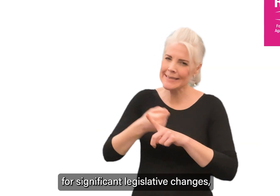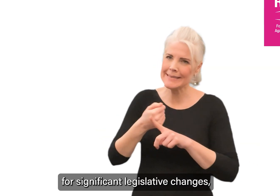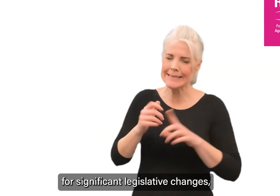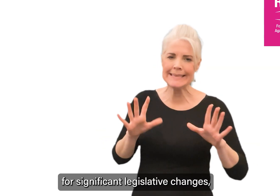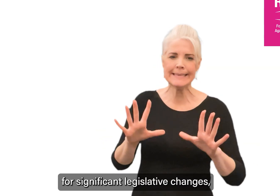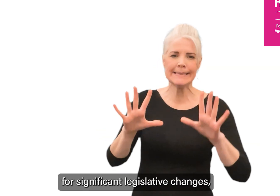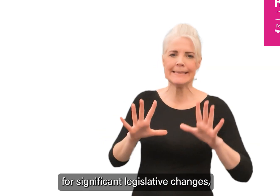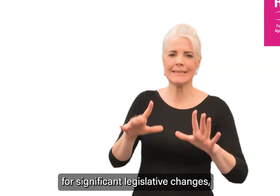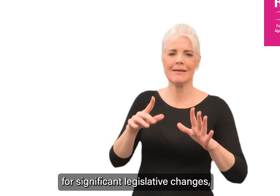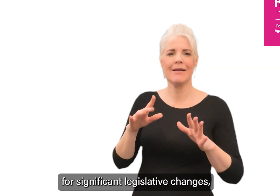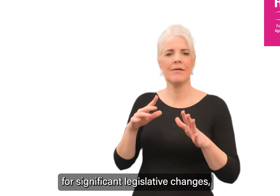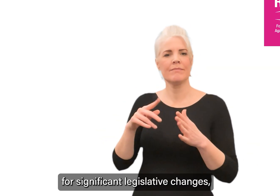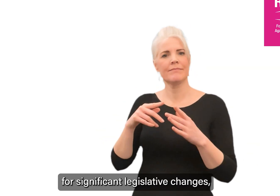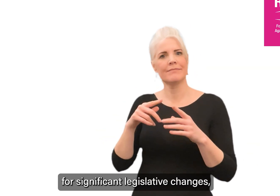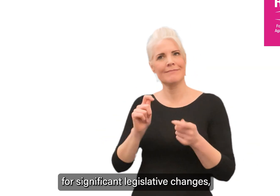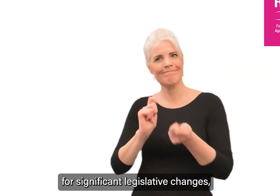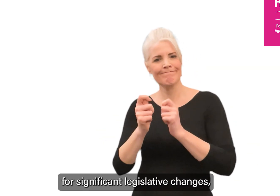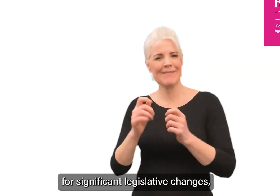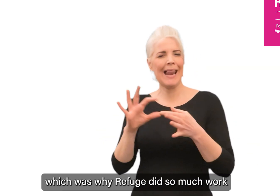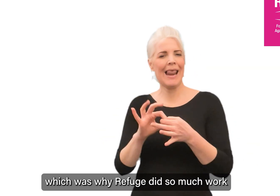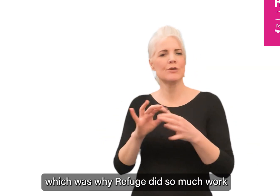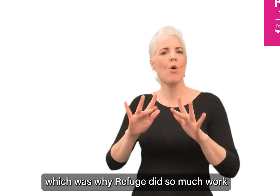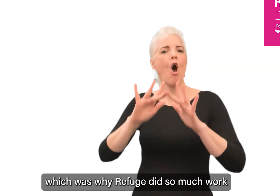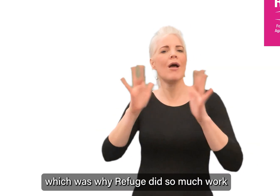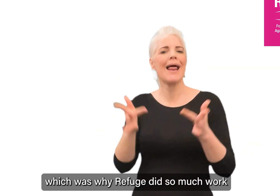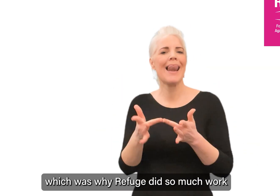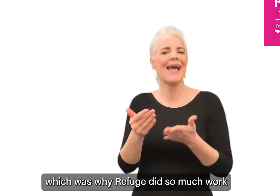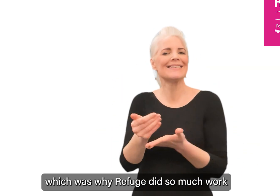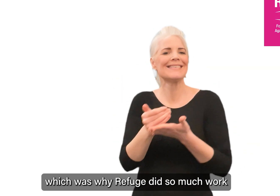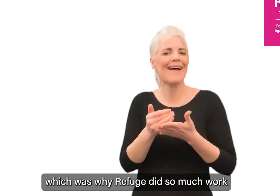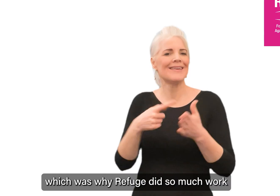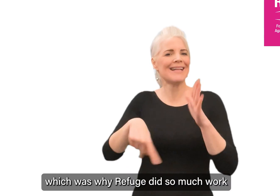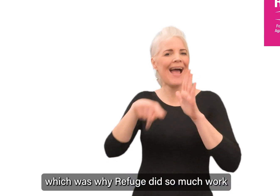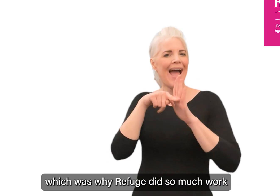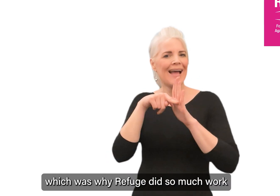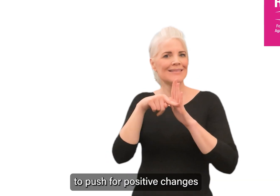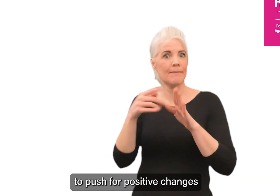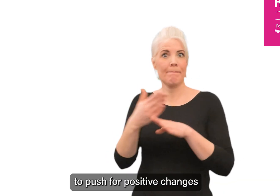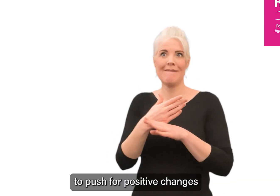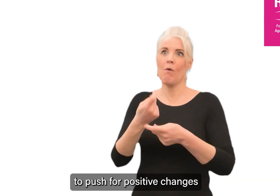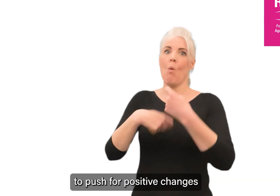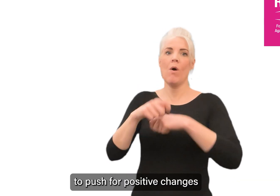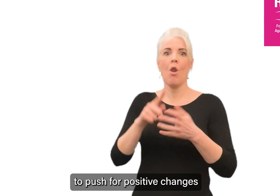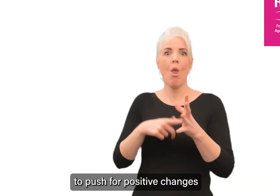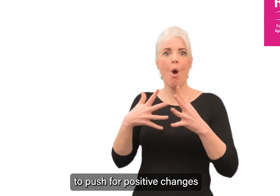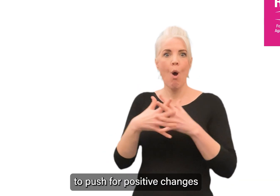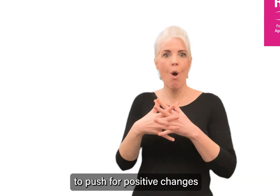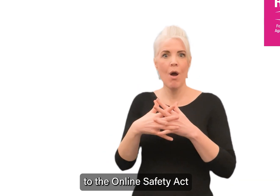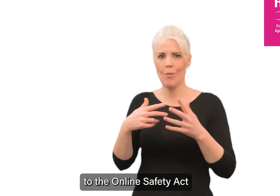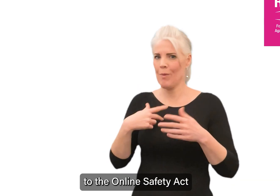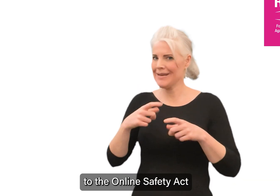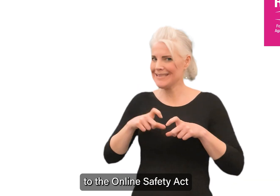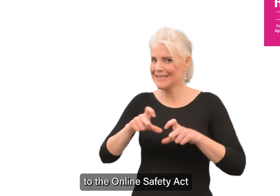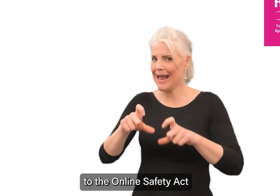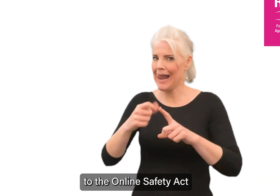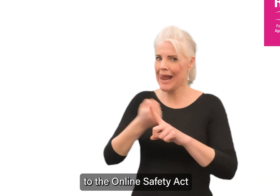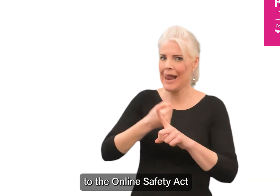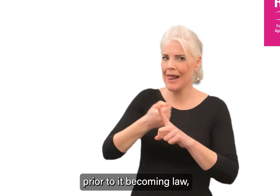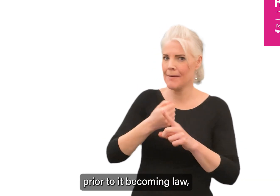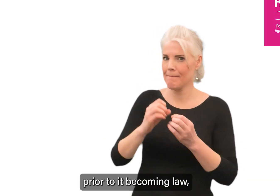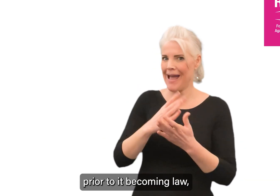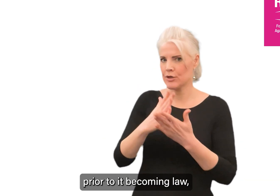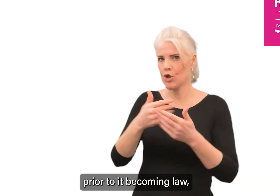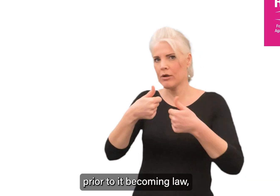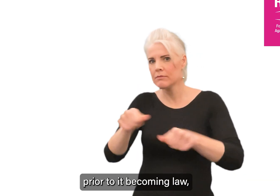for significant legislative changes, which was why Refuge did so much work to push for positive changes to the Online Safety